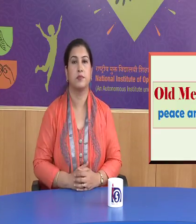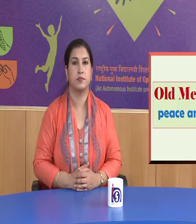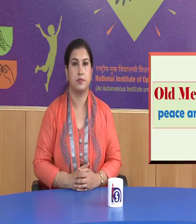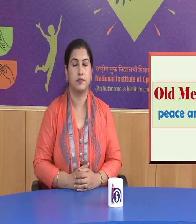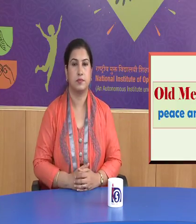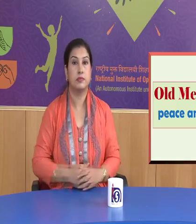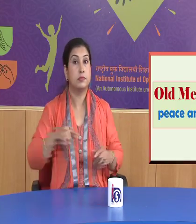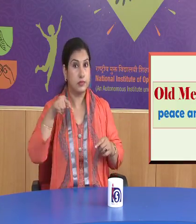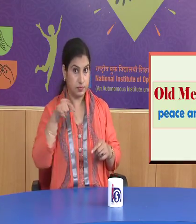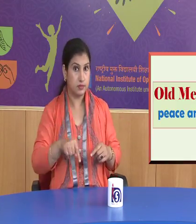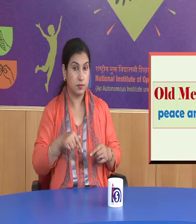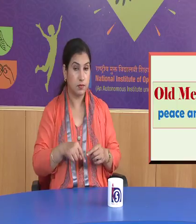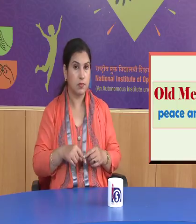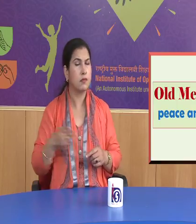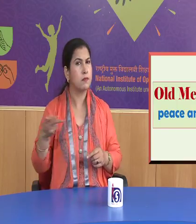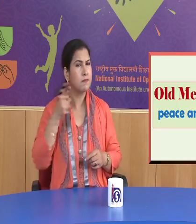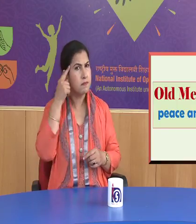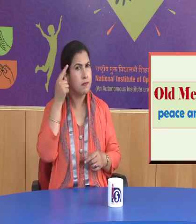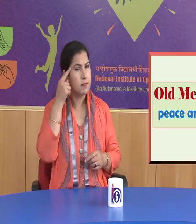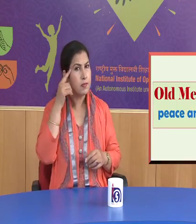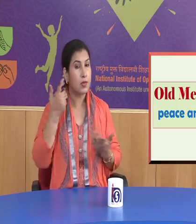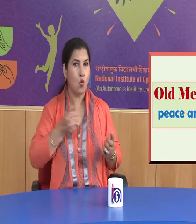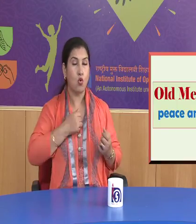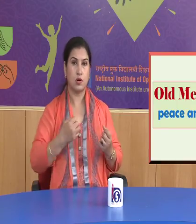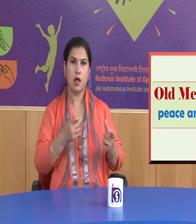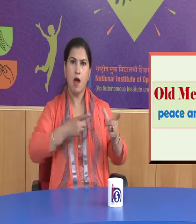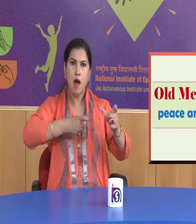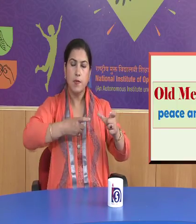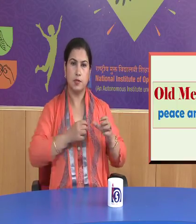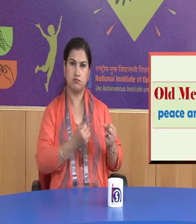For this, they make their army strong.